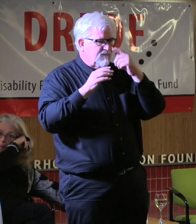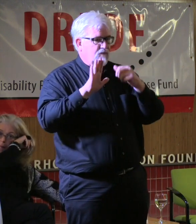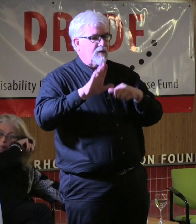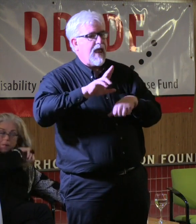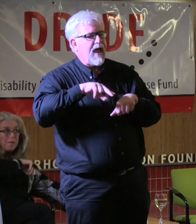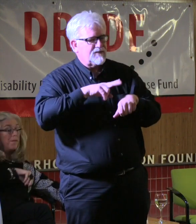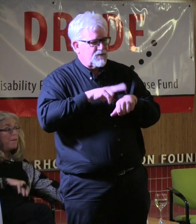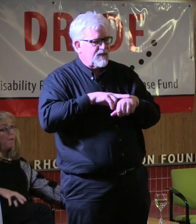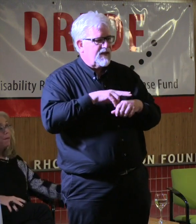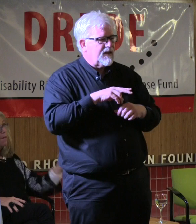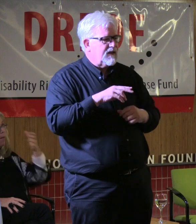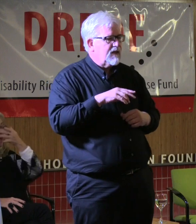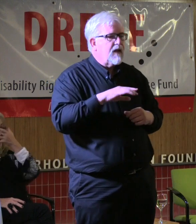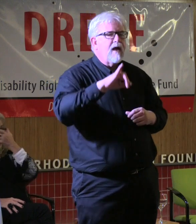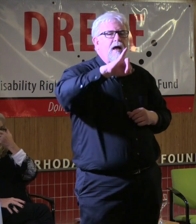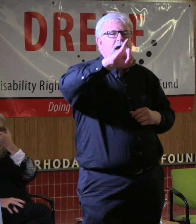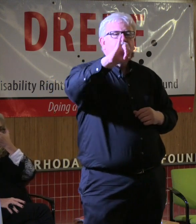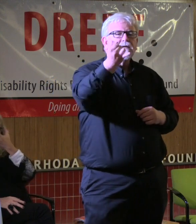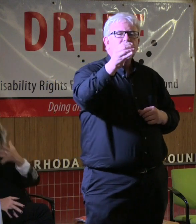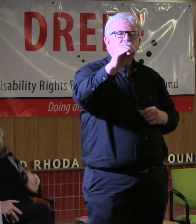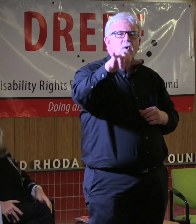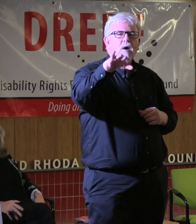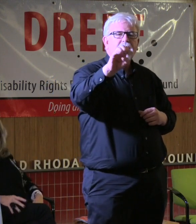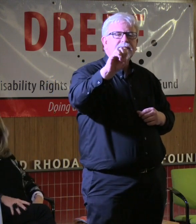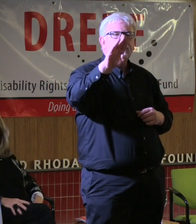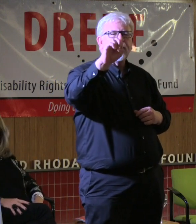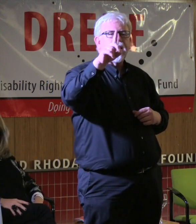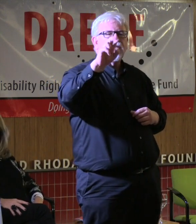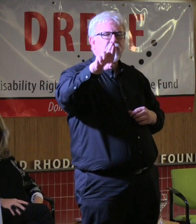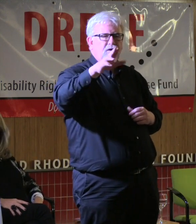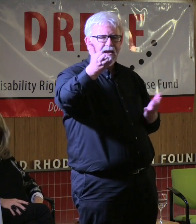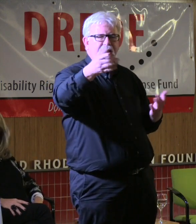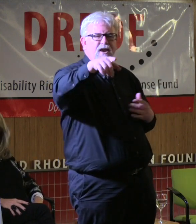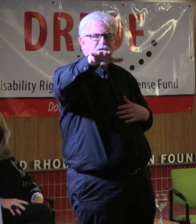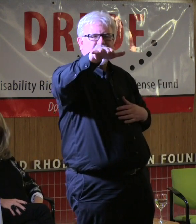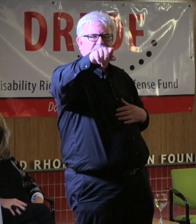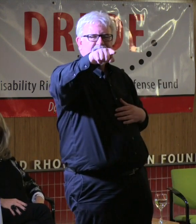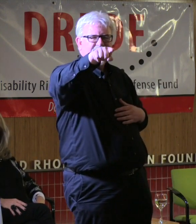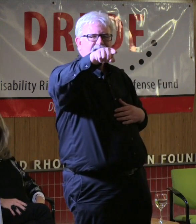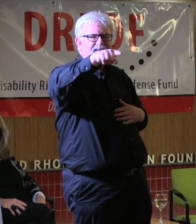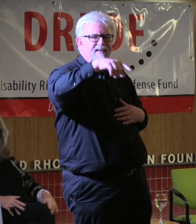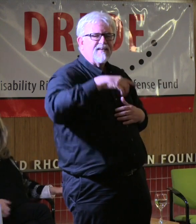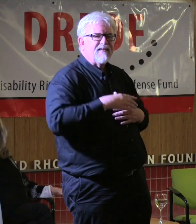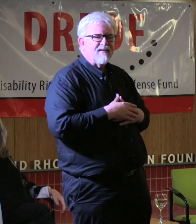nationally than Joyce Bender, who is sitting right here. Joyce Bender